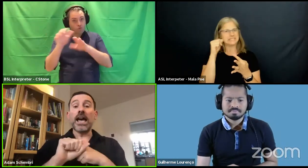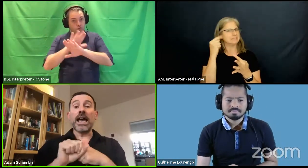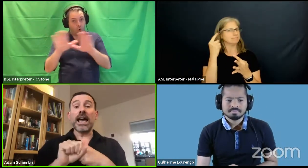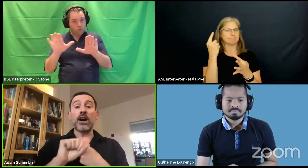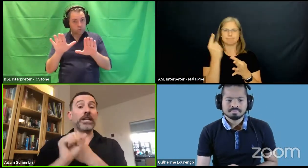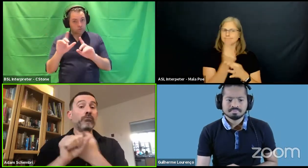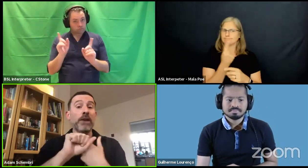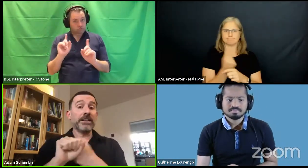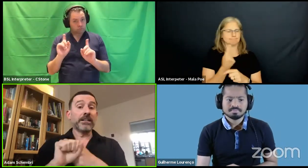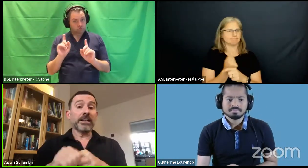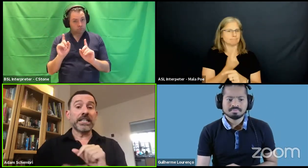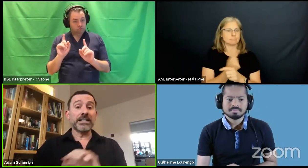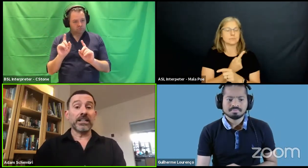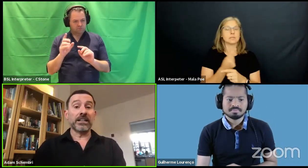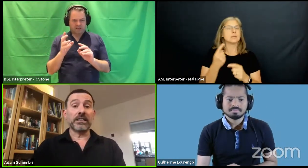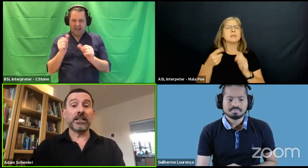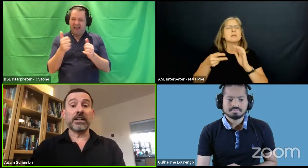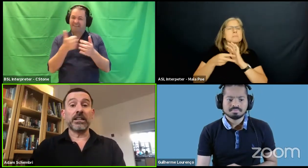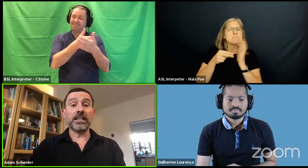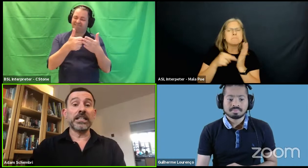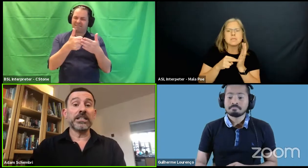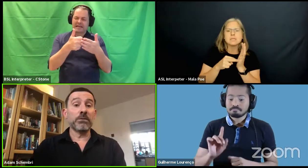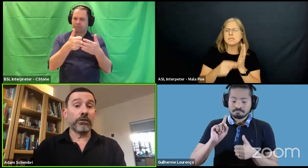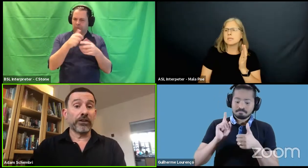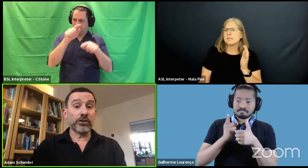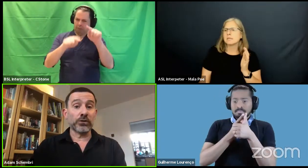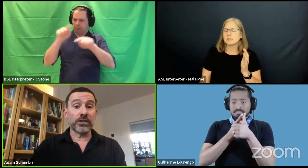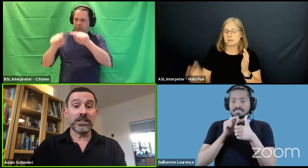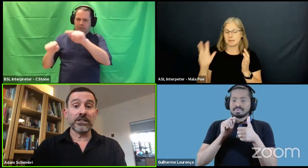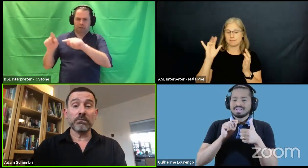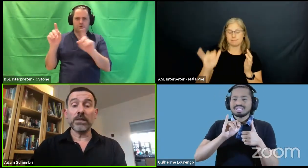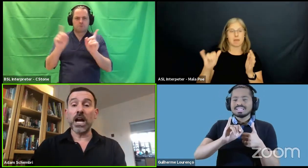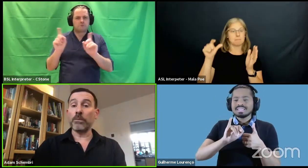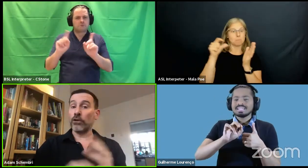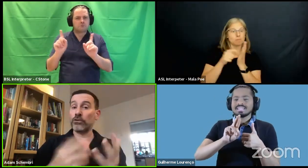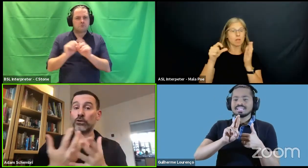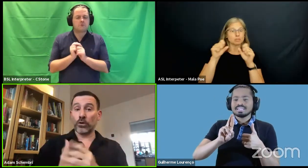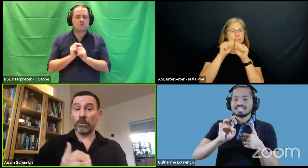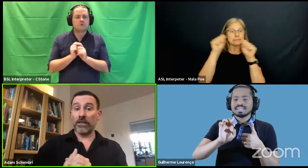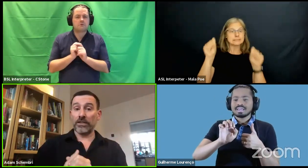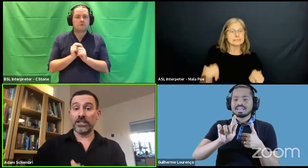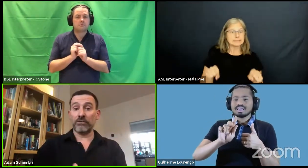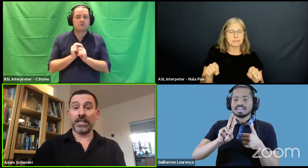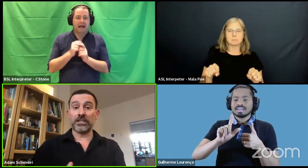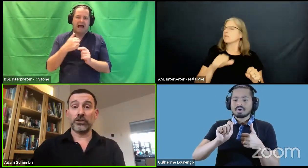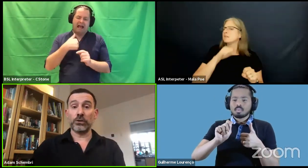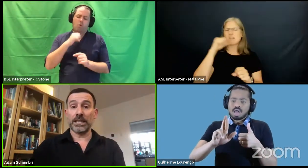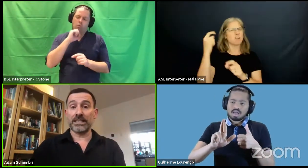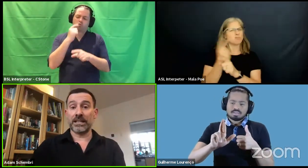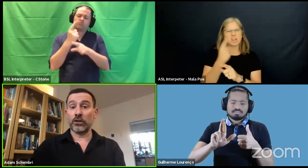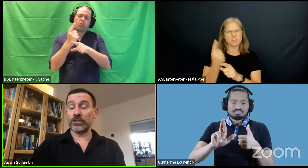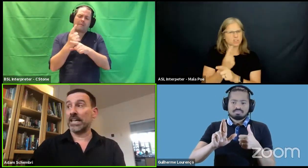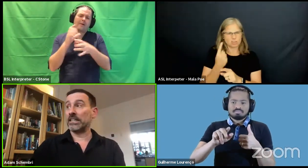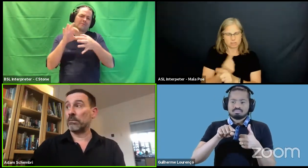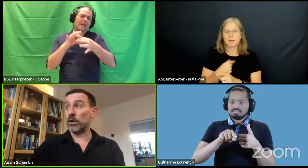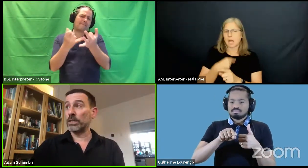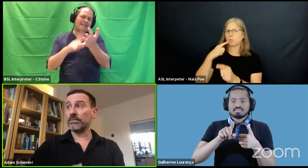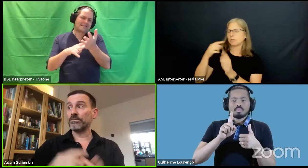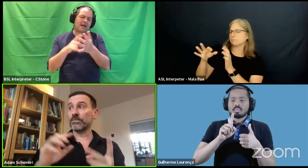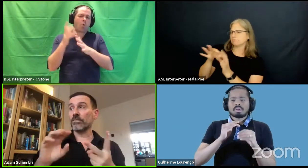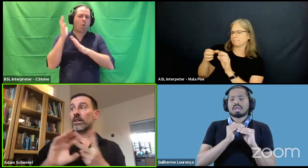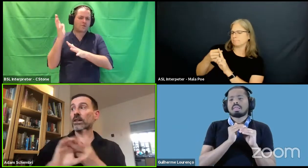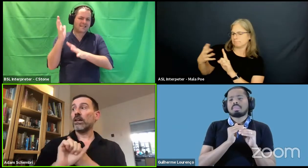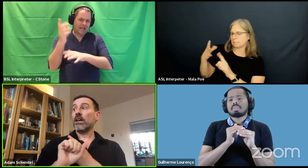so how irregular is the morphological system? I'm going to talk about this in relation to BSL and Auslan in a